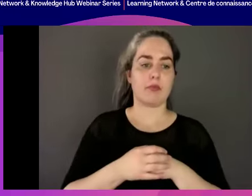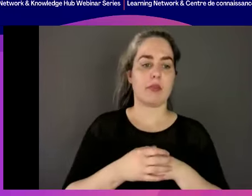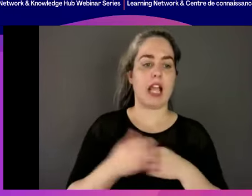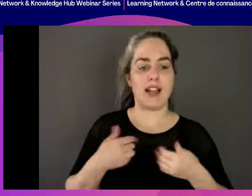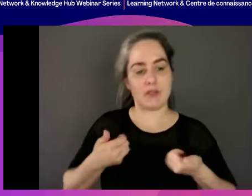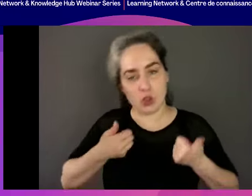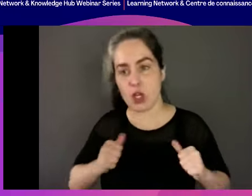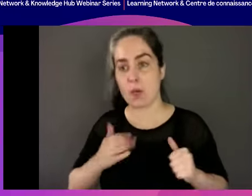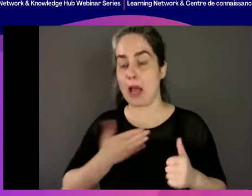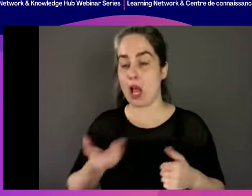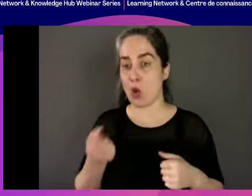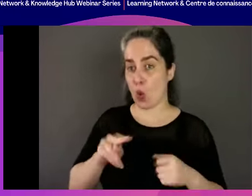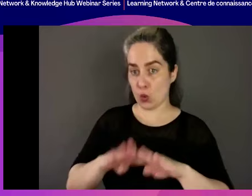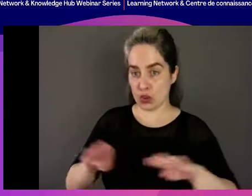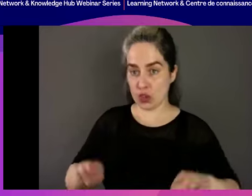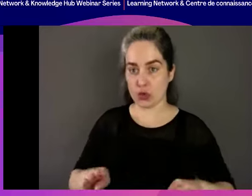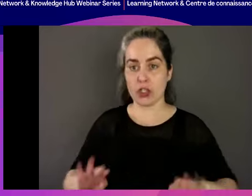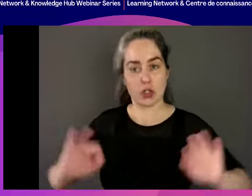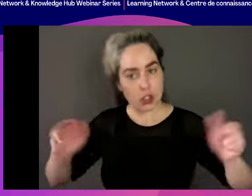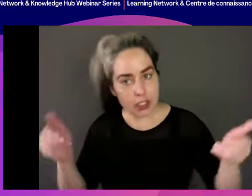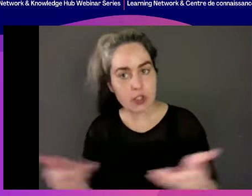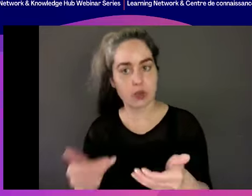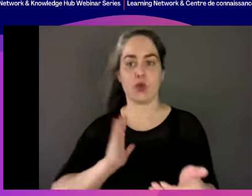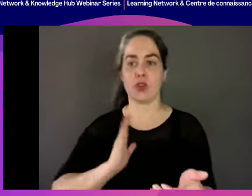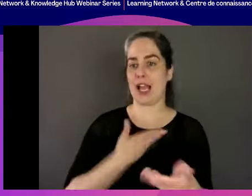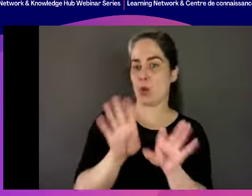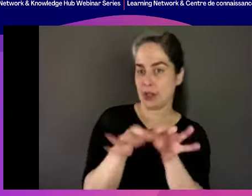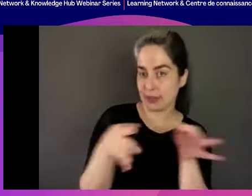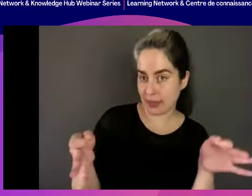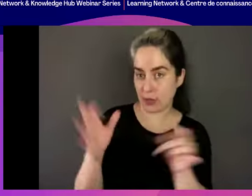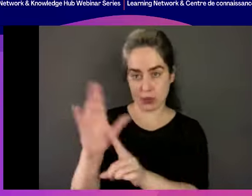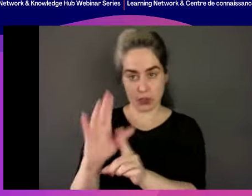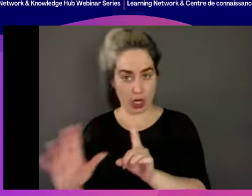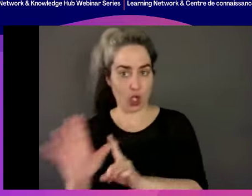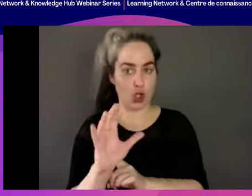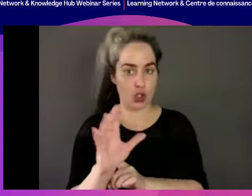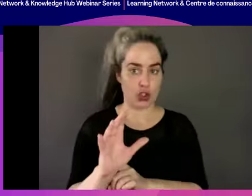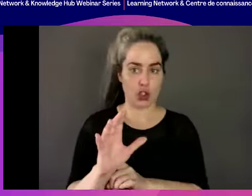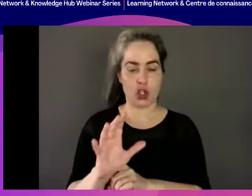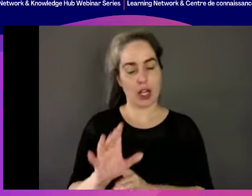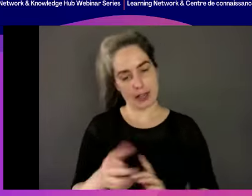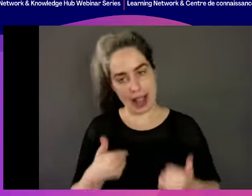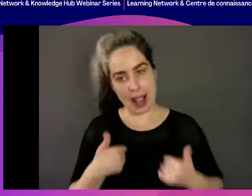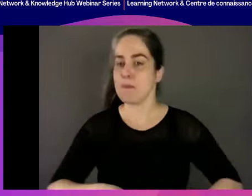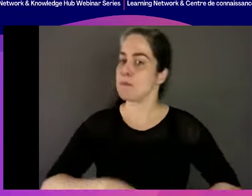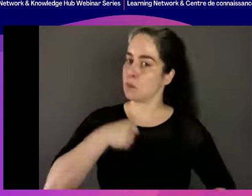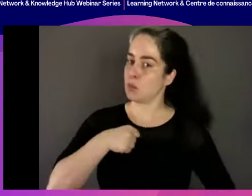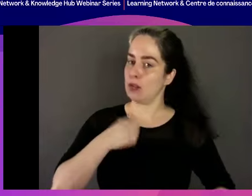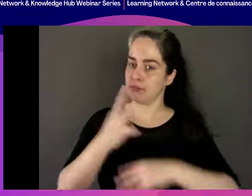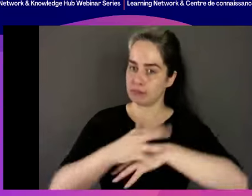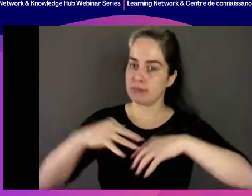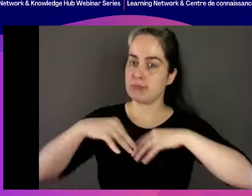my own children to reintroduce them to our language and culture and to instill pride in their Aboriginal roots.